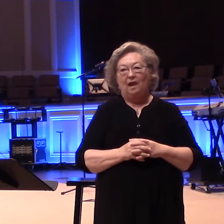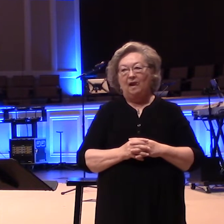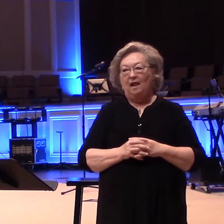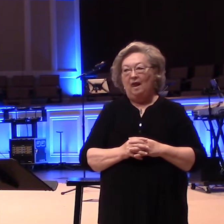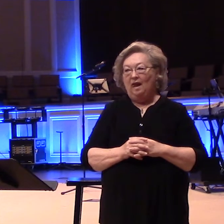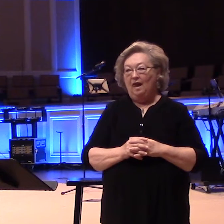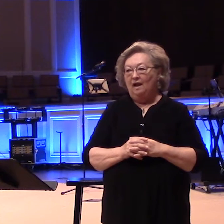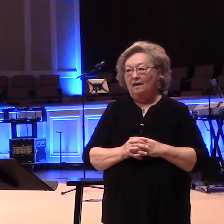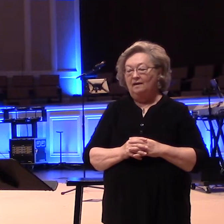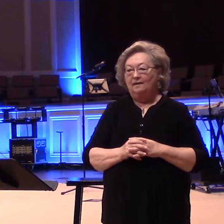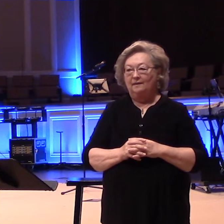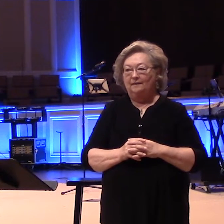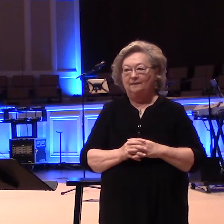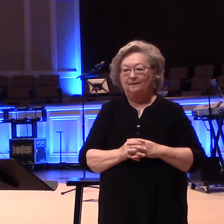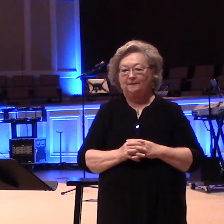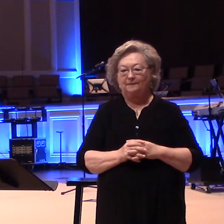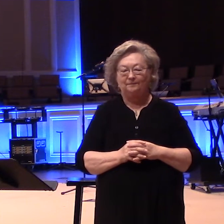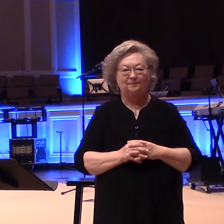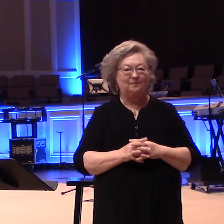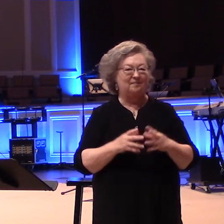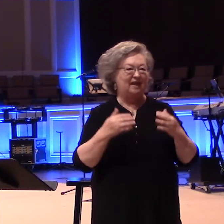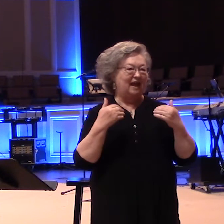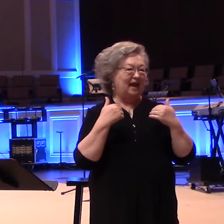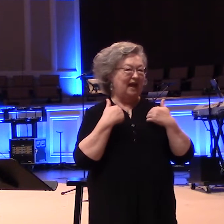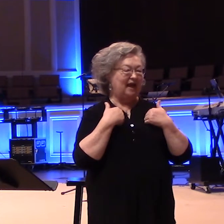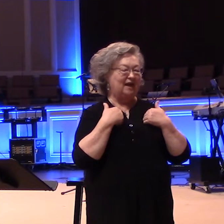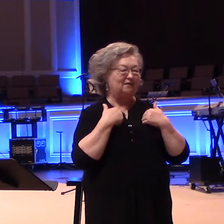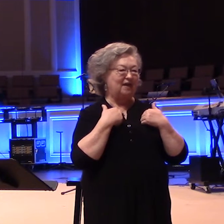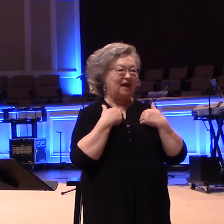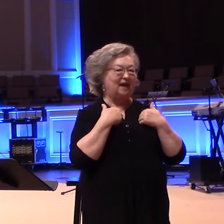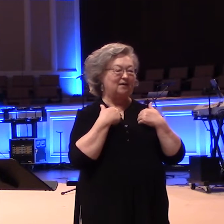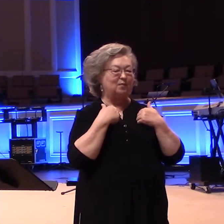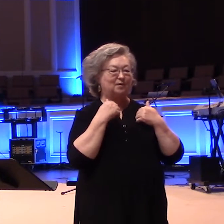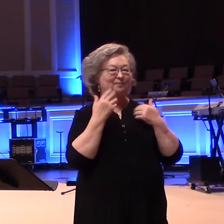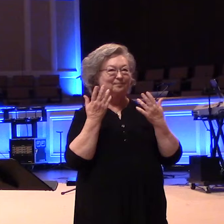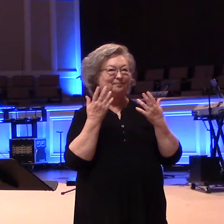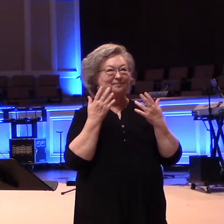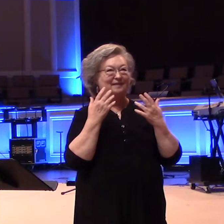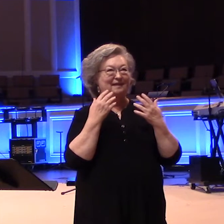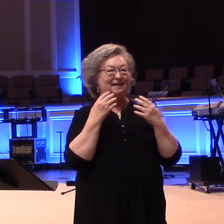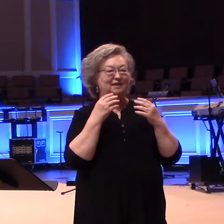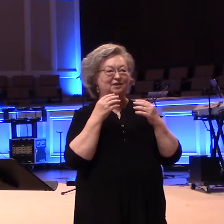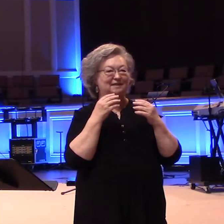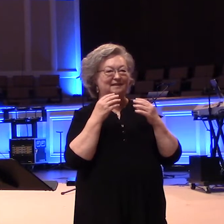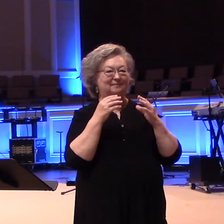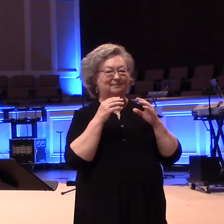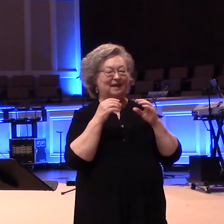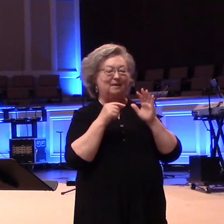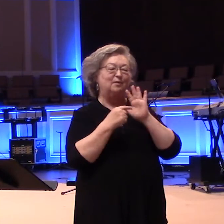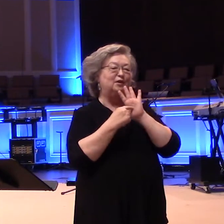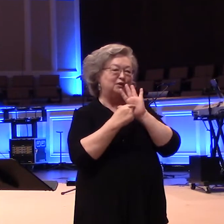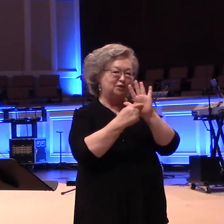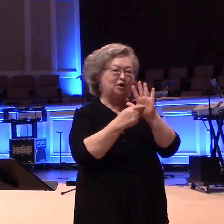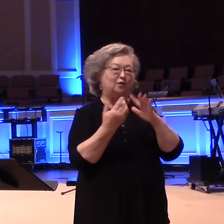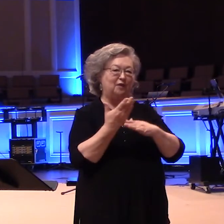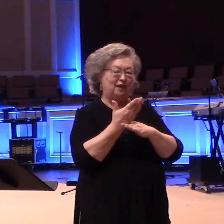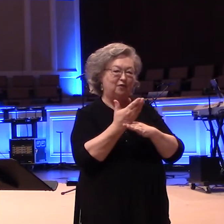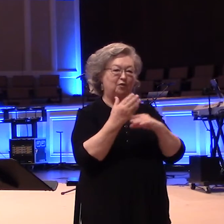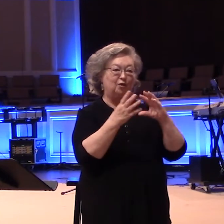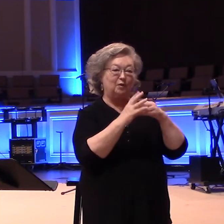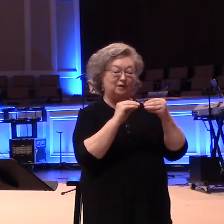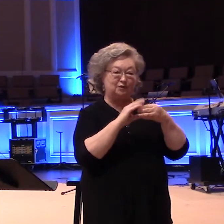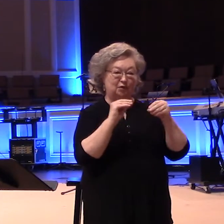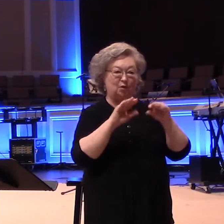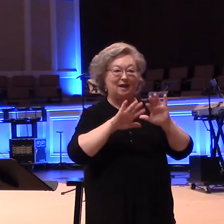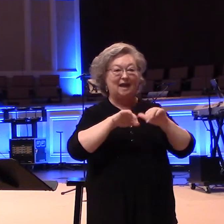Sharon Pippen, has helped me with a little object lesson. And so we're going to build a house this morning. And the first part of that house, the foundation, and the